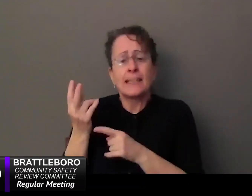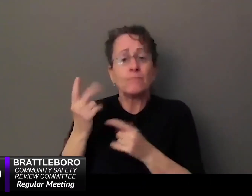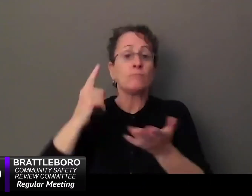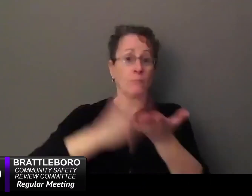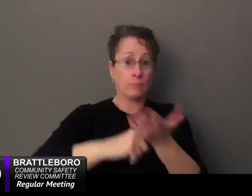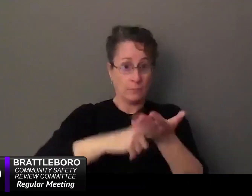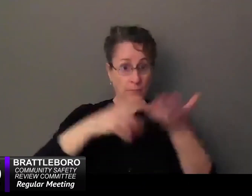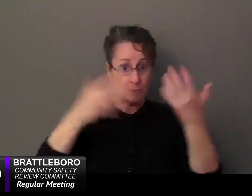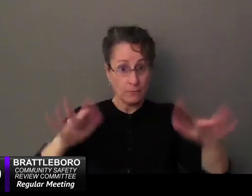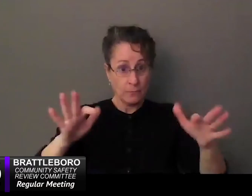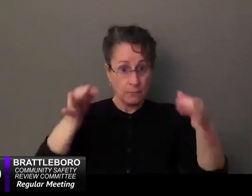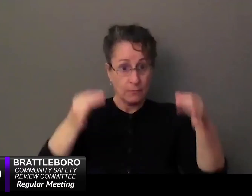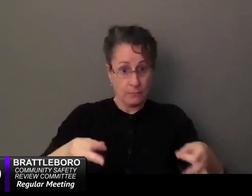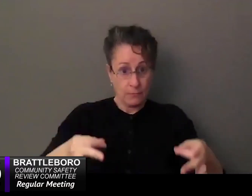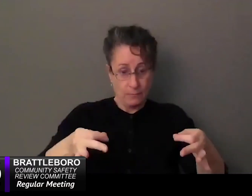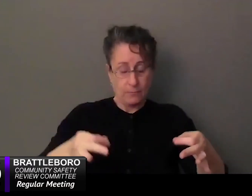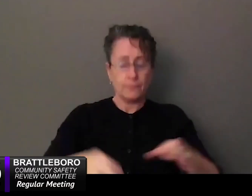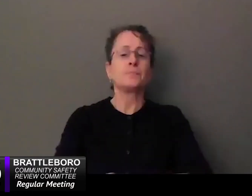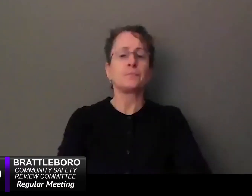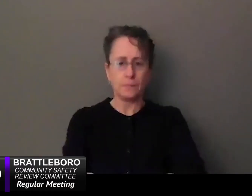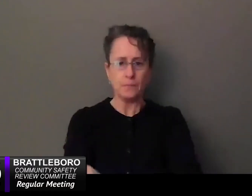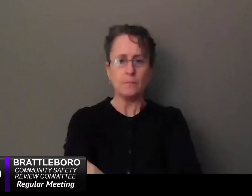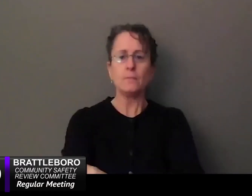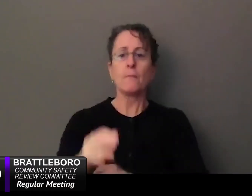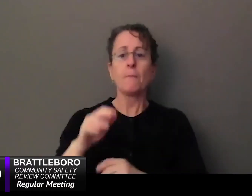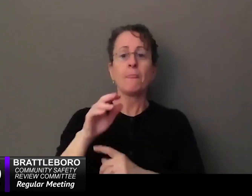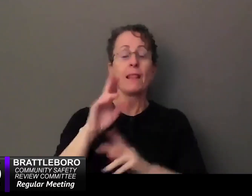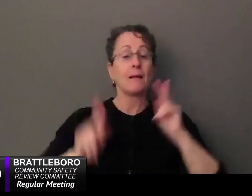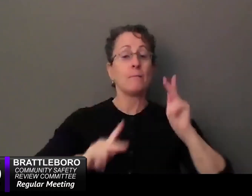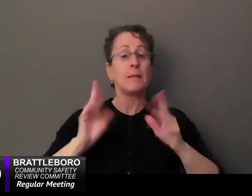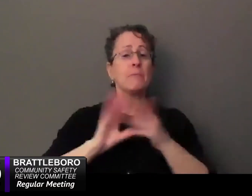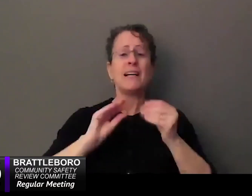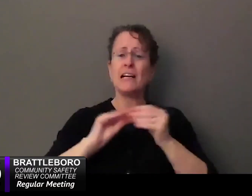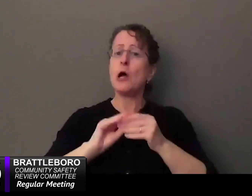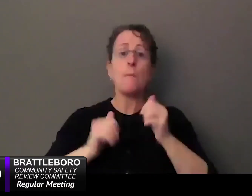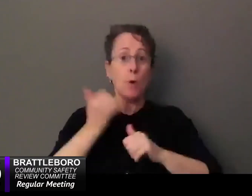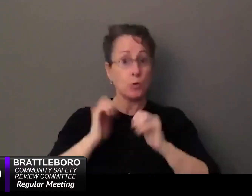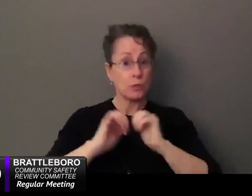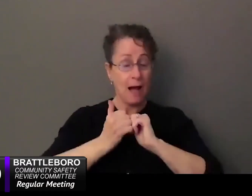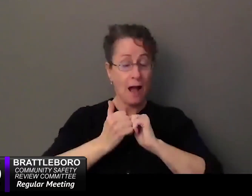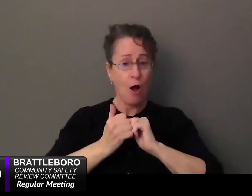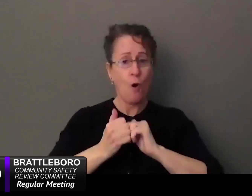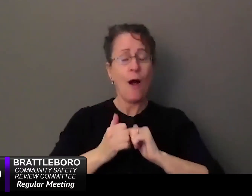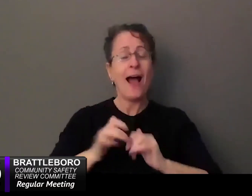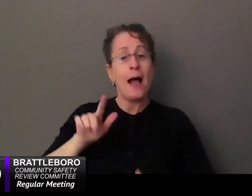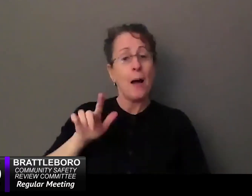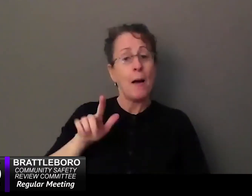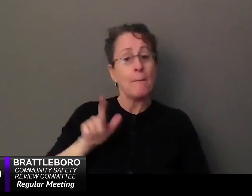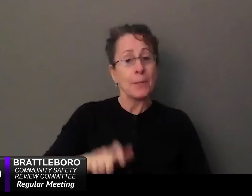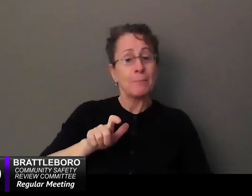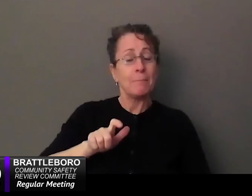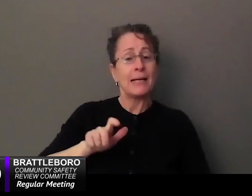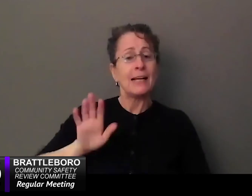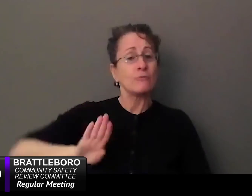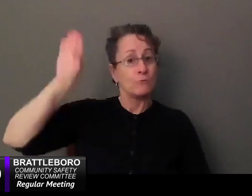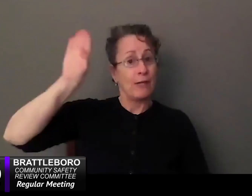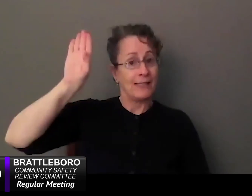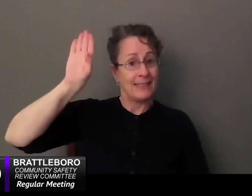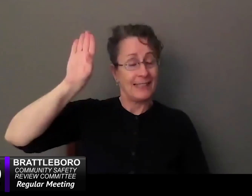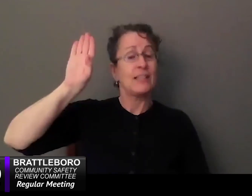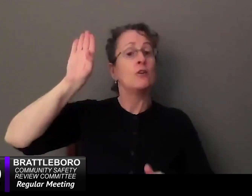The way that we're going to take public comment primarily is going to be through the raise hand function. So we're not going to be monitoring the chat or taking comment through the